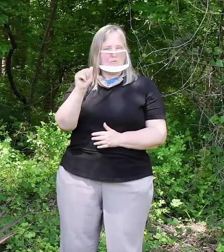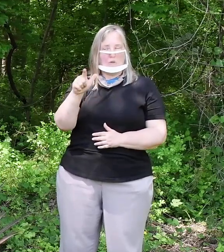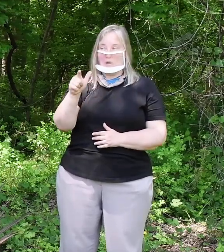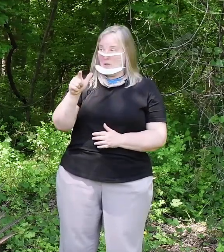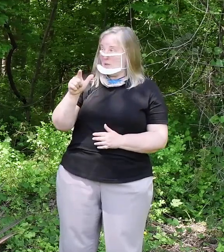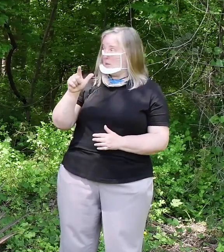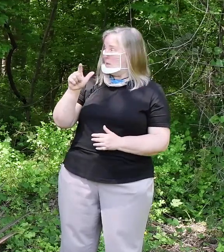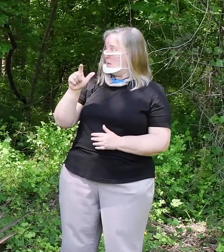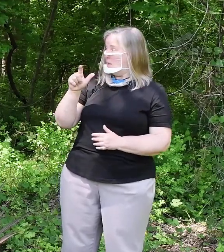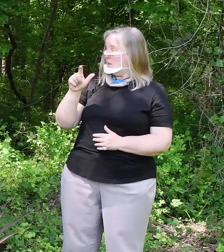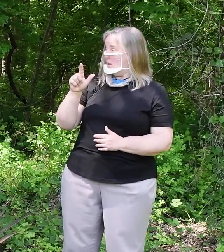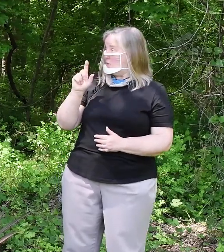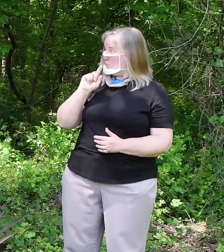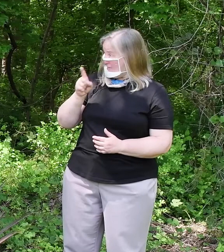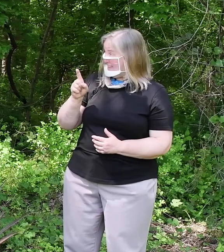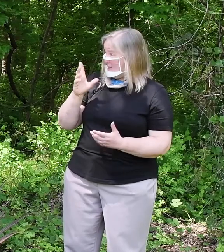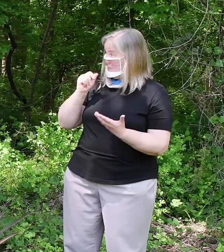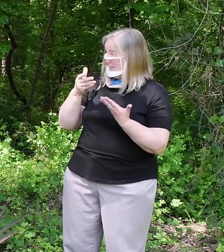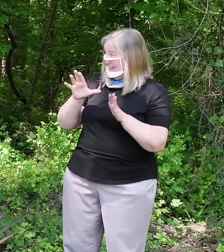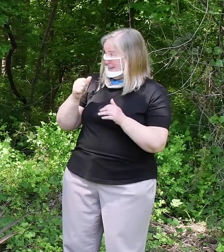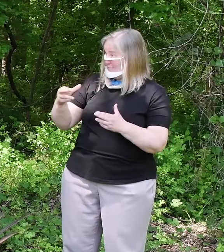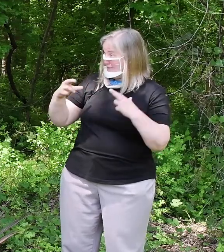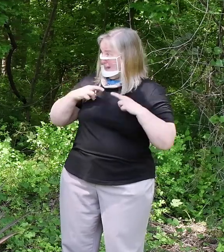are you really going to let him retire?